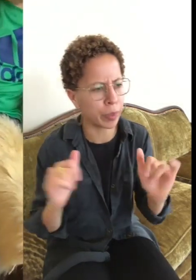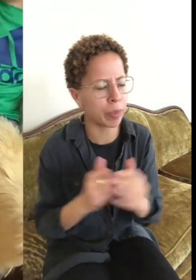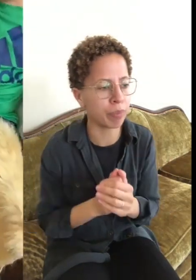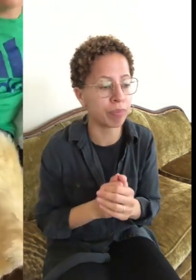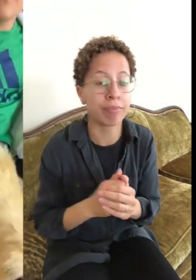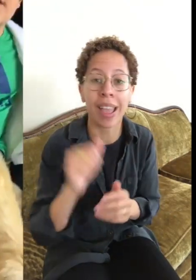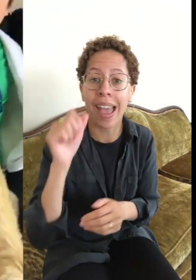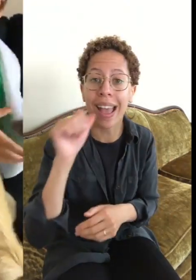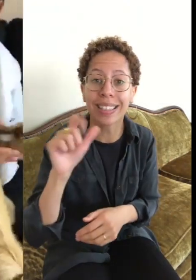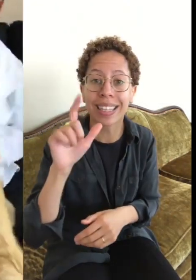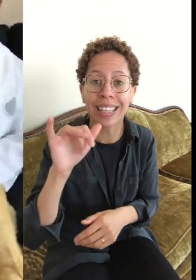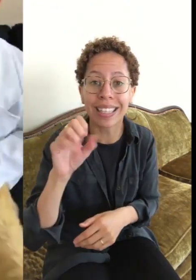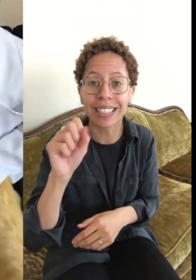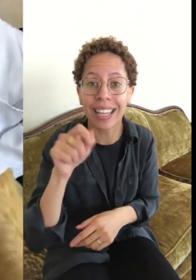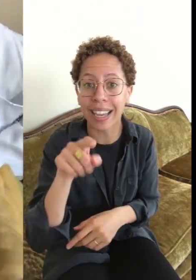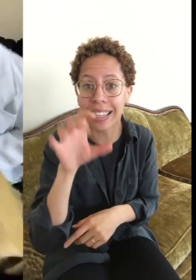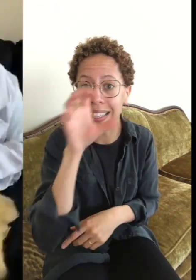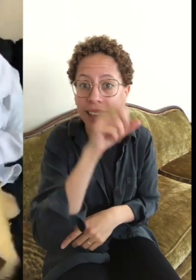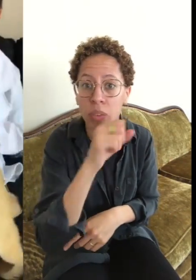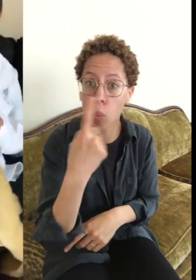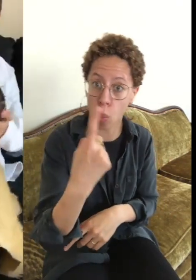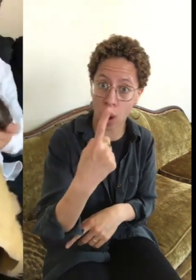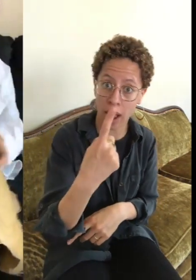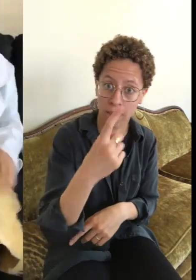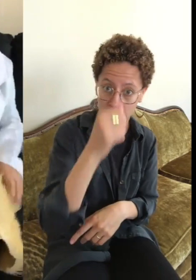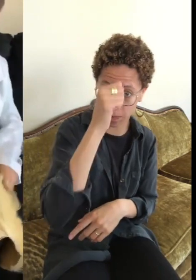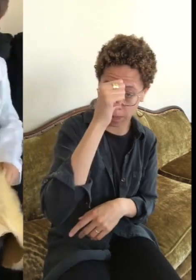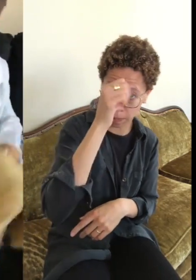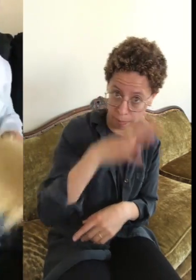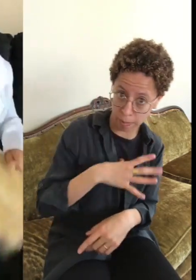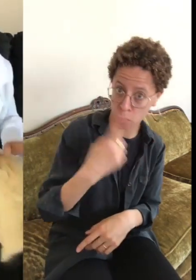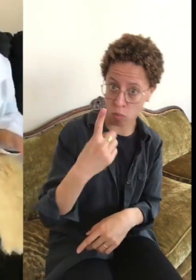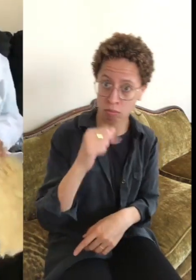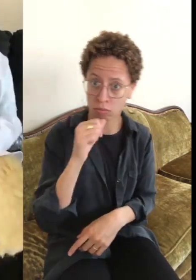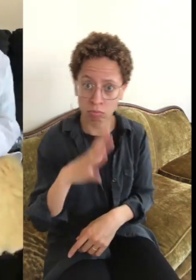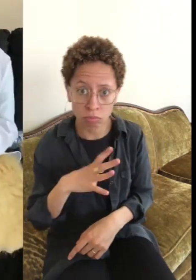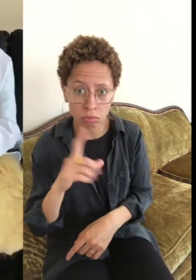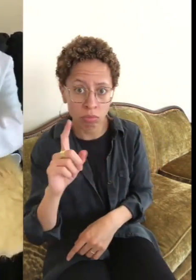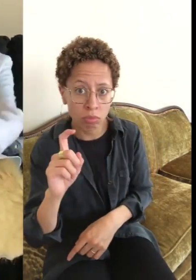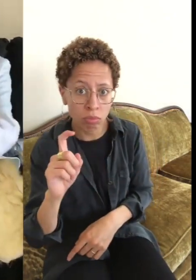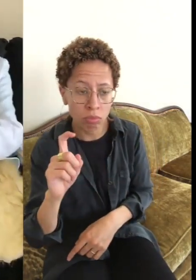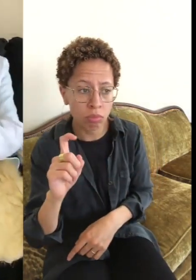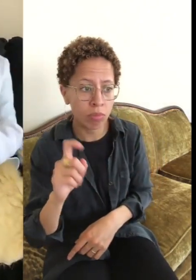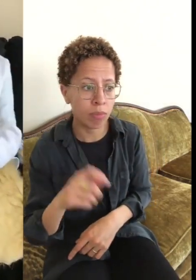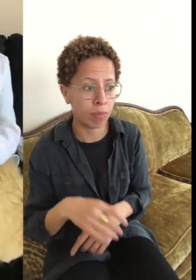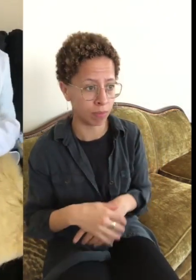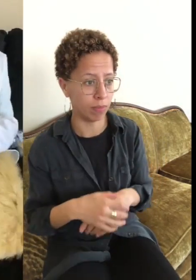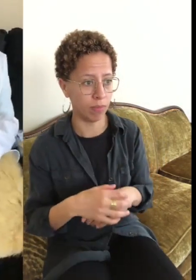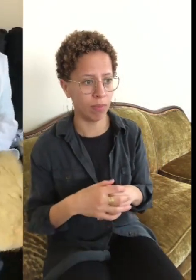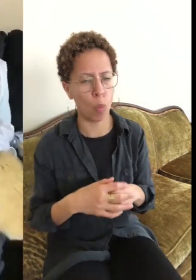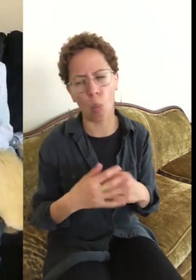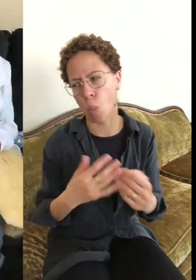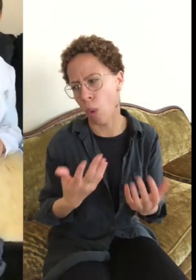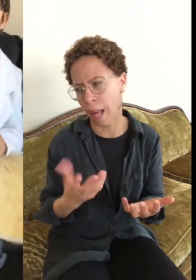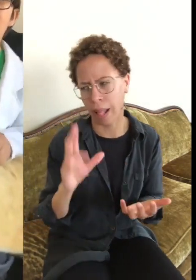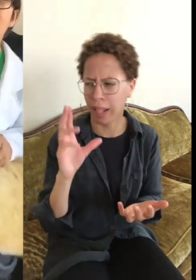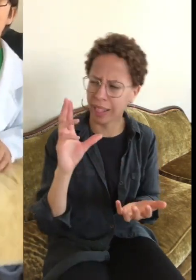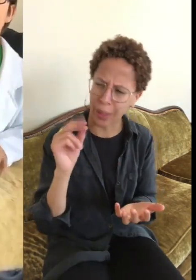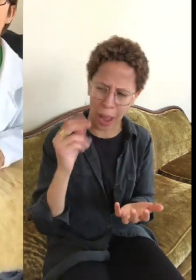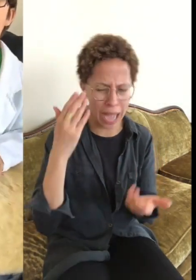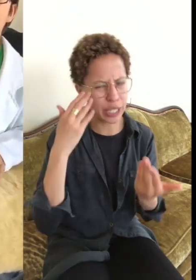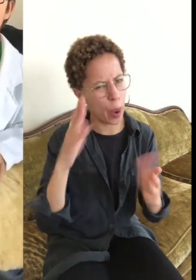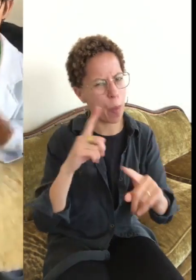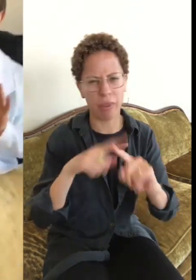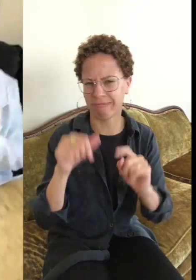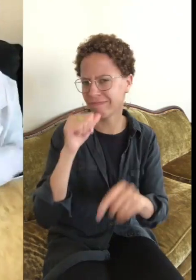one a female and is one a male? Well, I don't know, but still incorrect. Yeah, we don't know the gender I'm of gonna